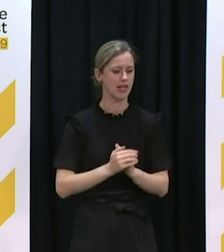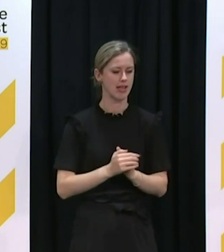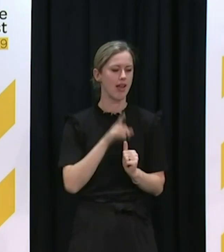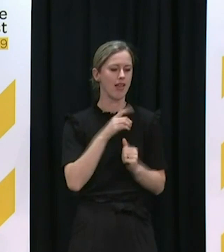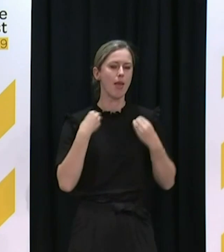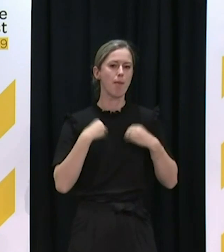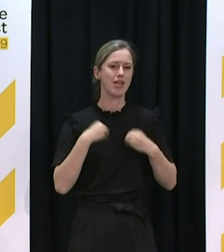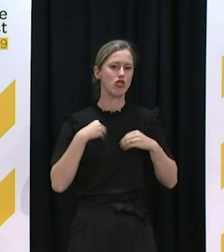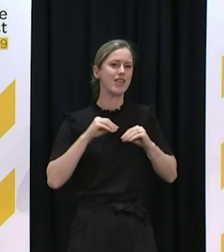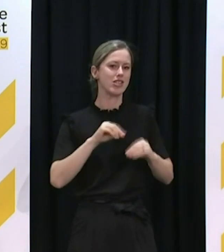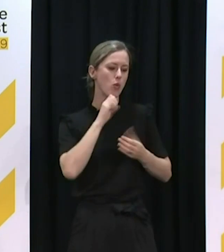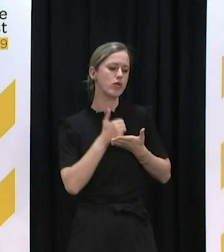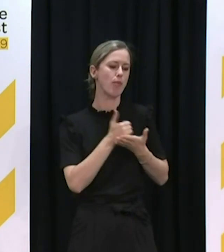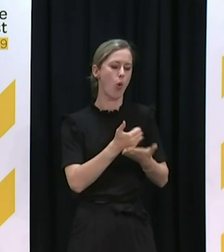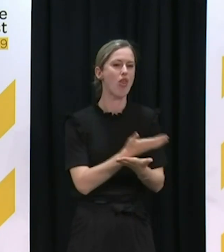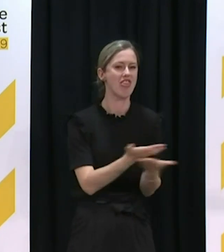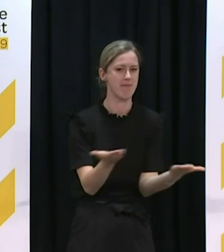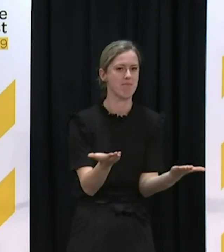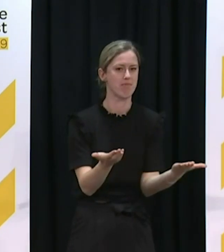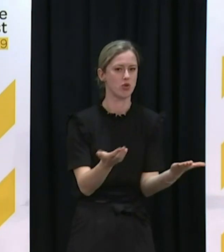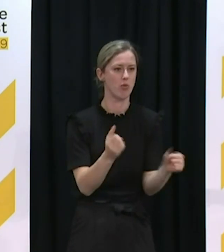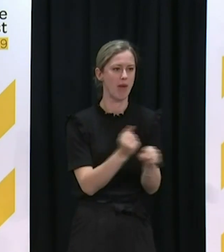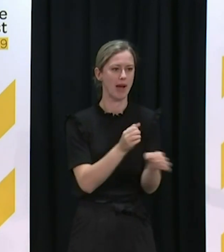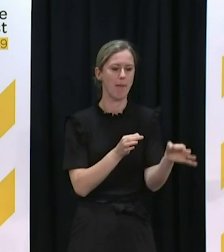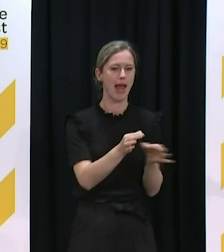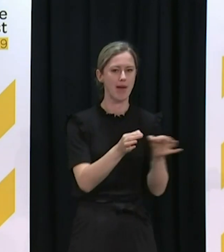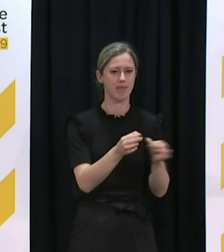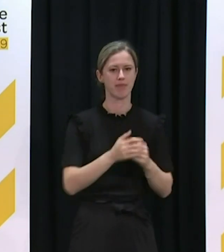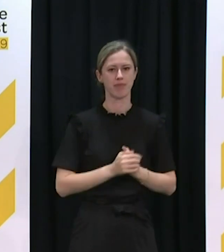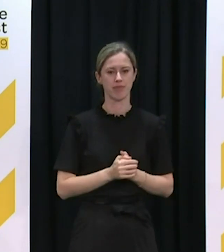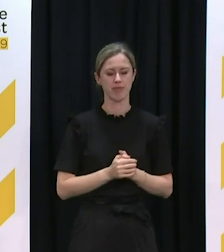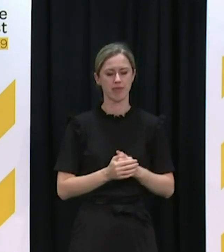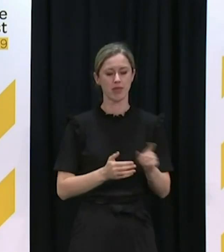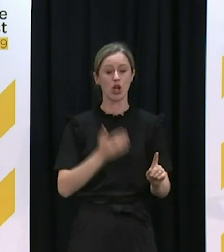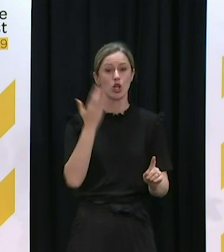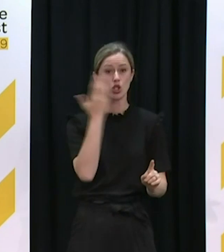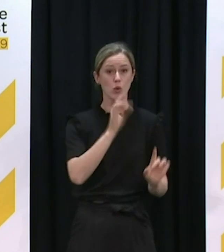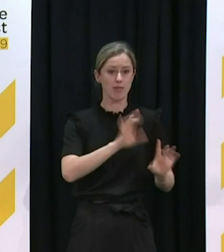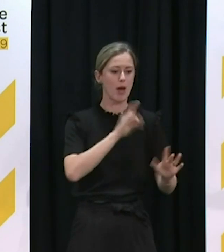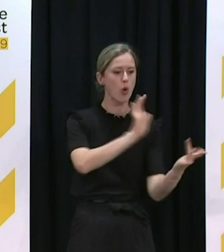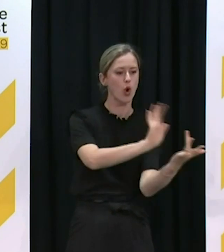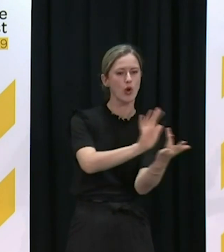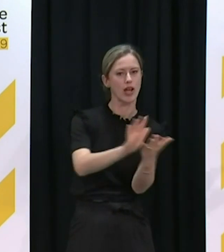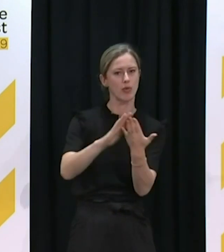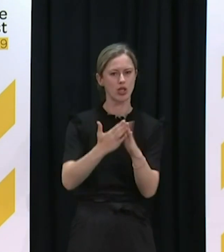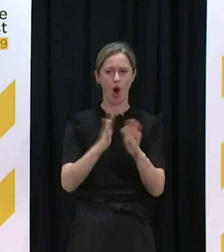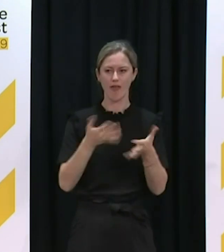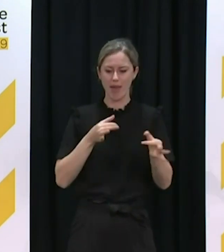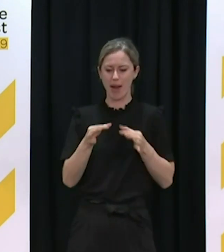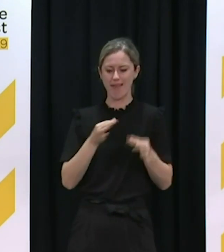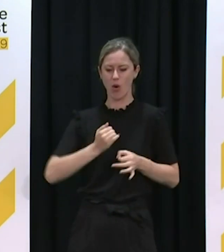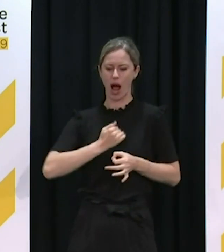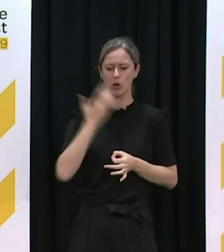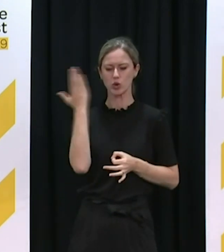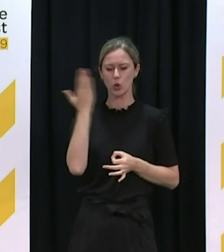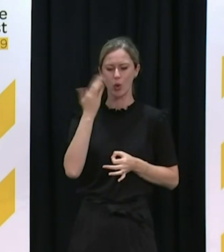support from the Ministry of Education's regional directors. Schools will be in touch with their communities directly about how they are going to be